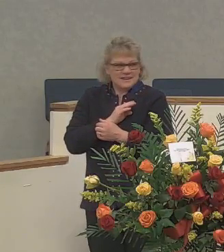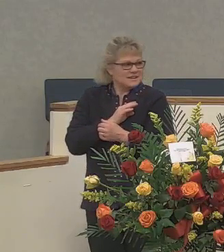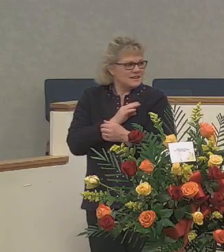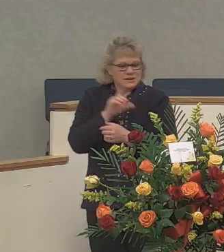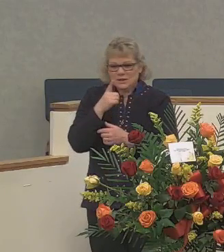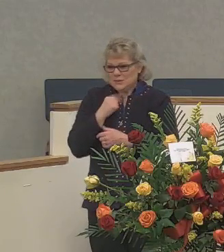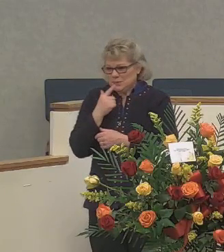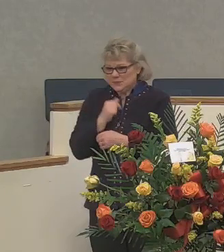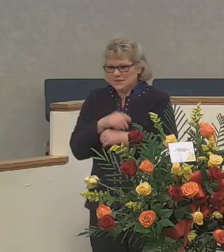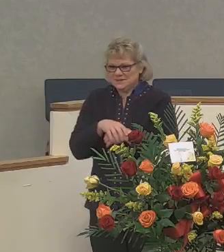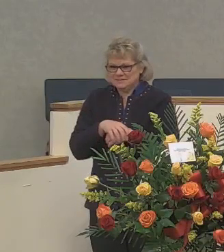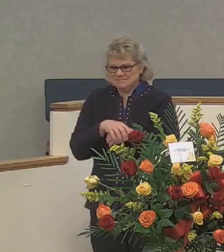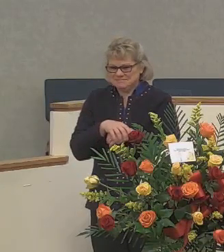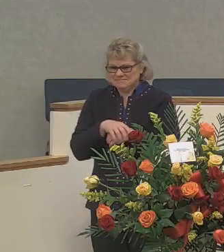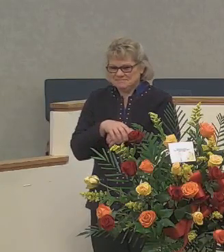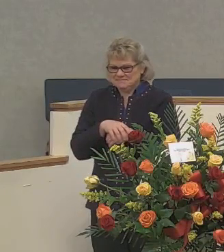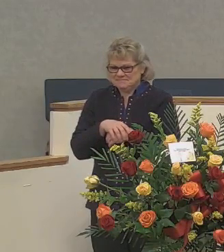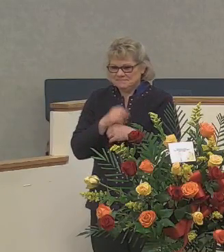Luke,